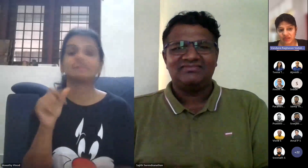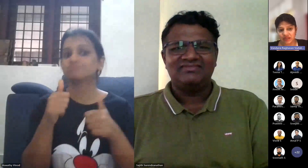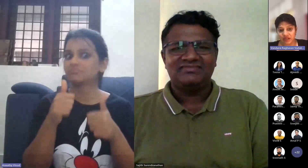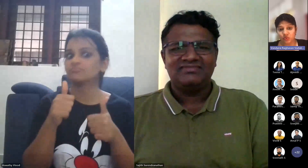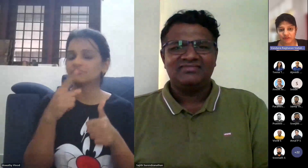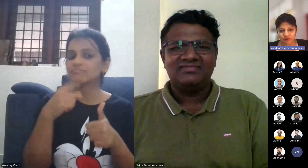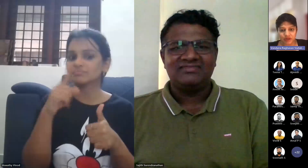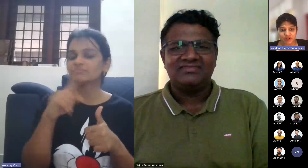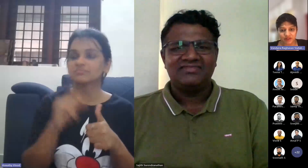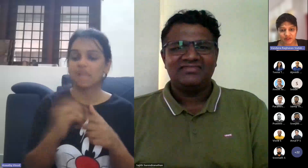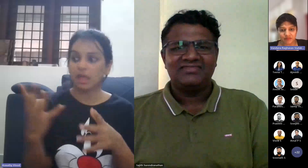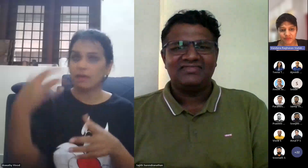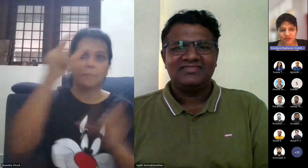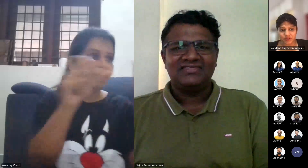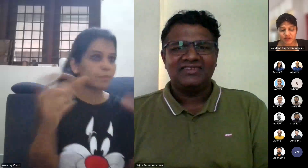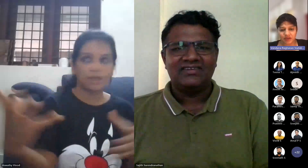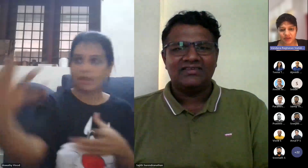they include everyone.